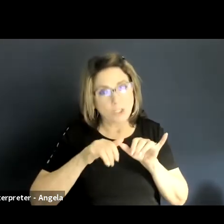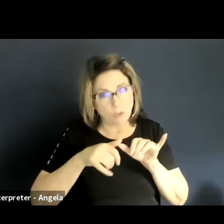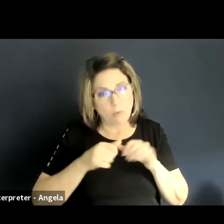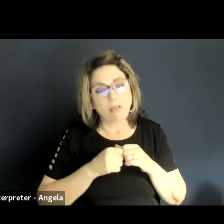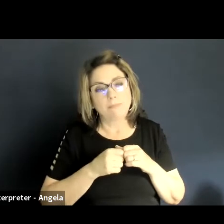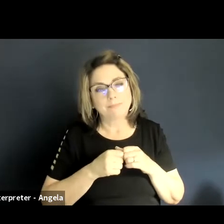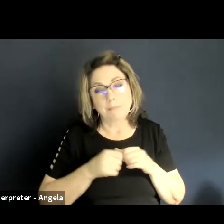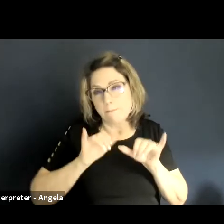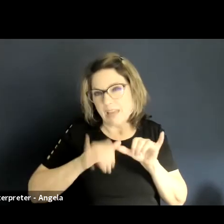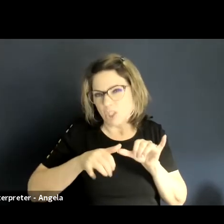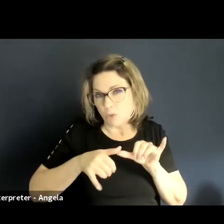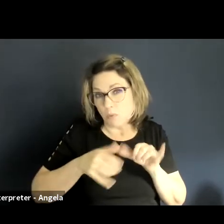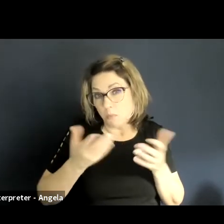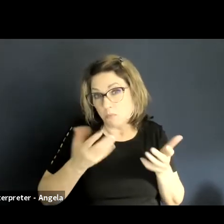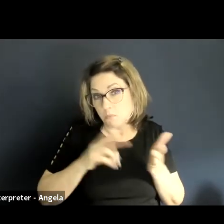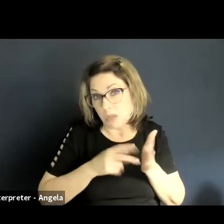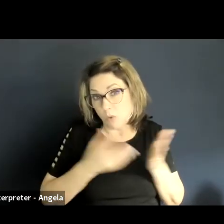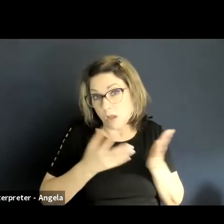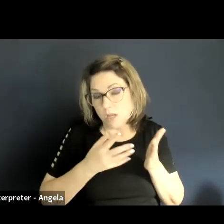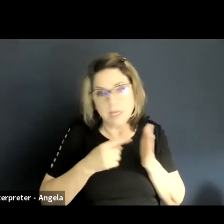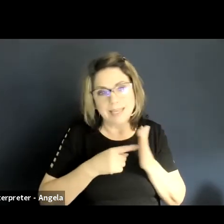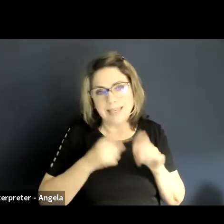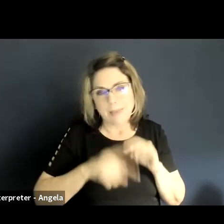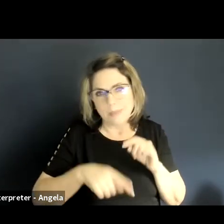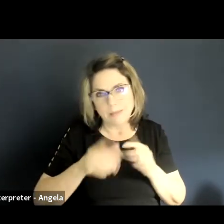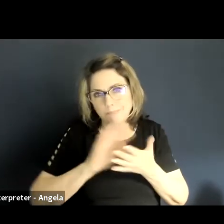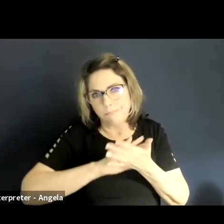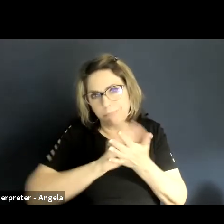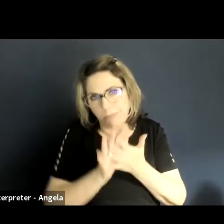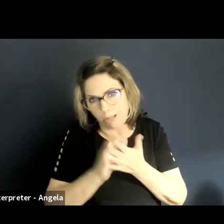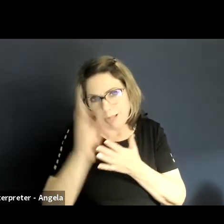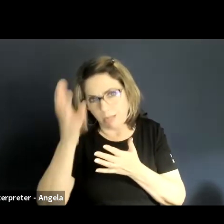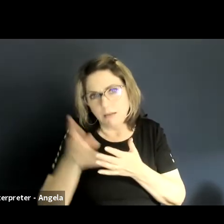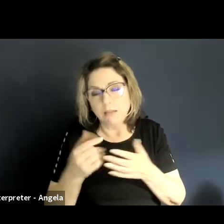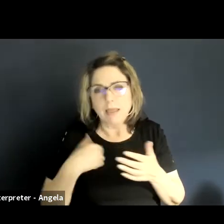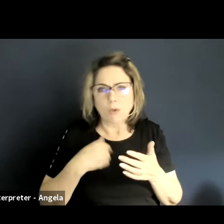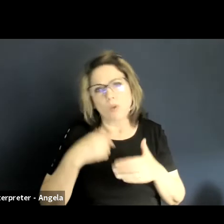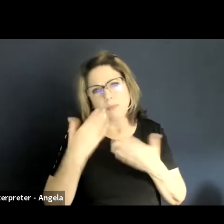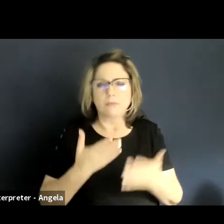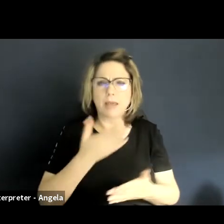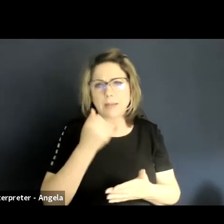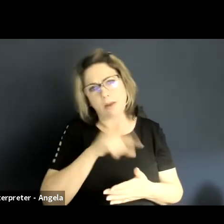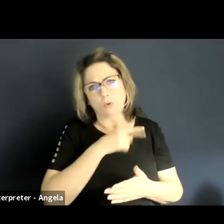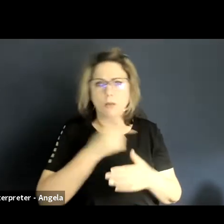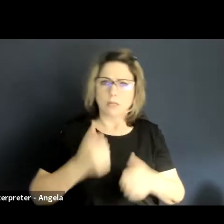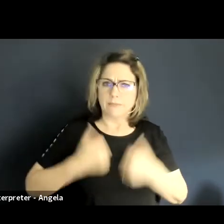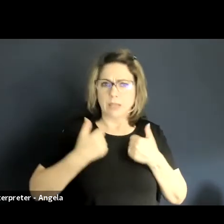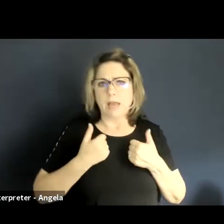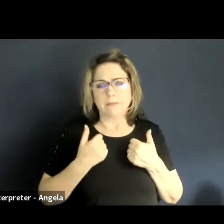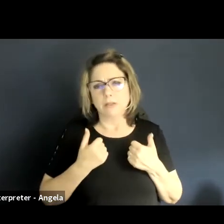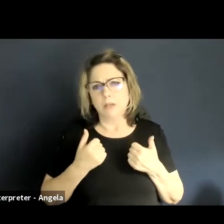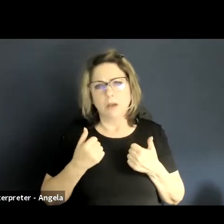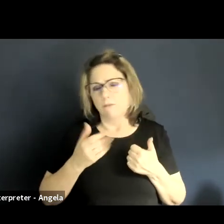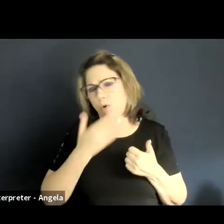that measurable part. Indicators can't be abstract, such as we provided a better quality of life or better health